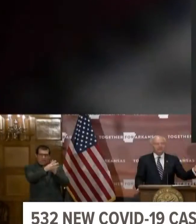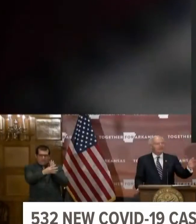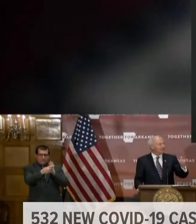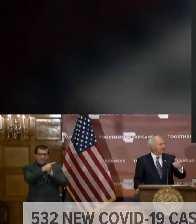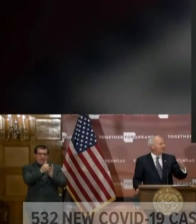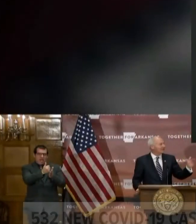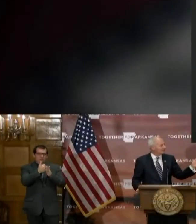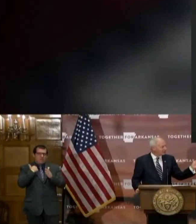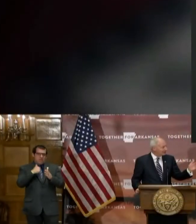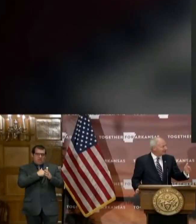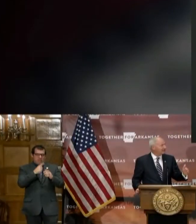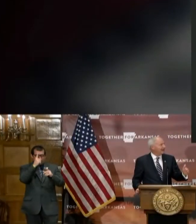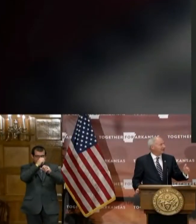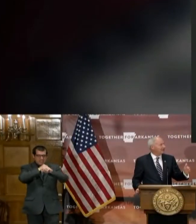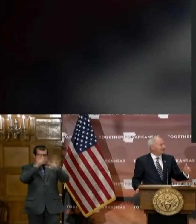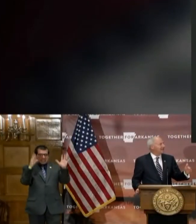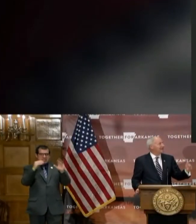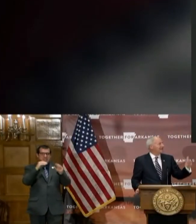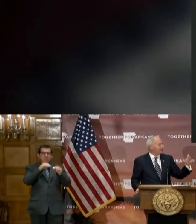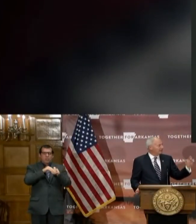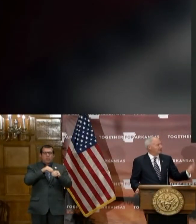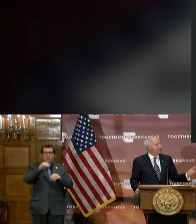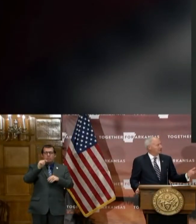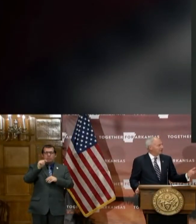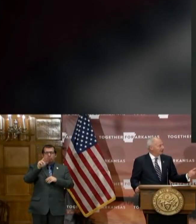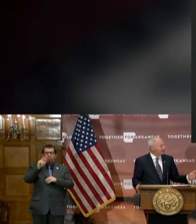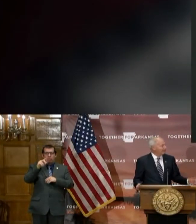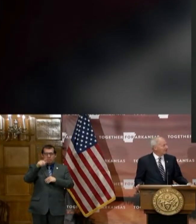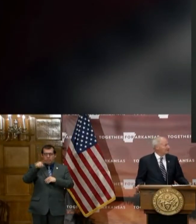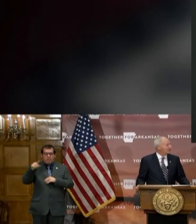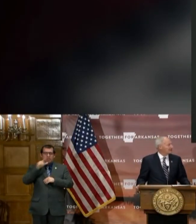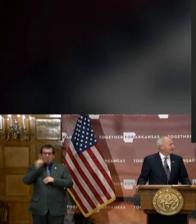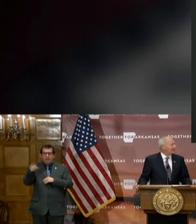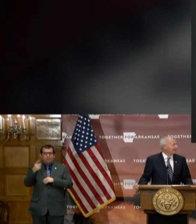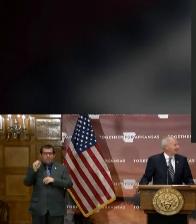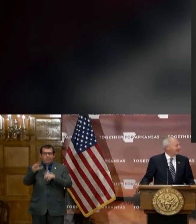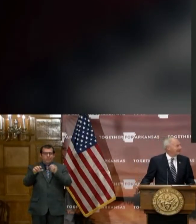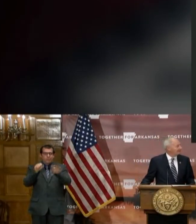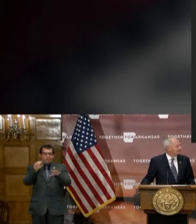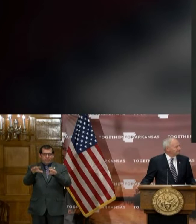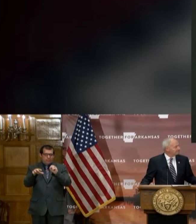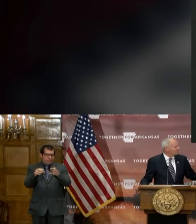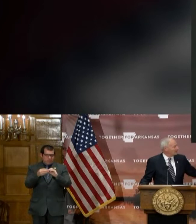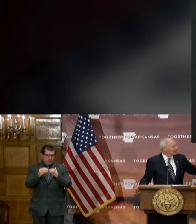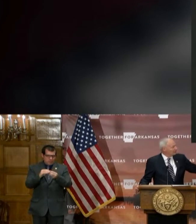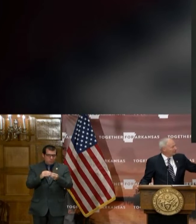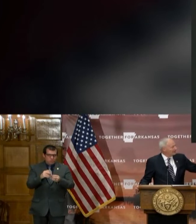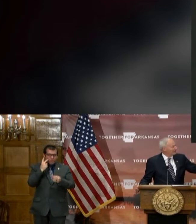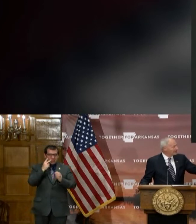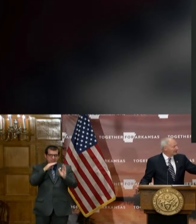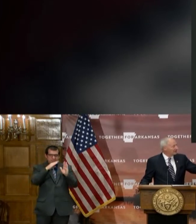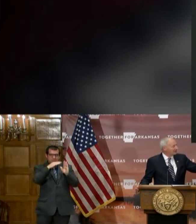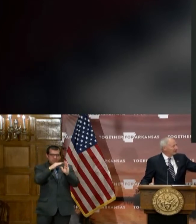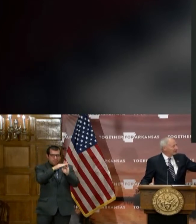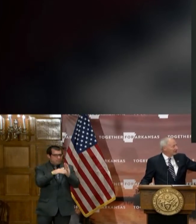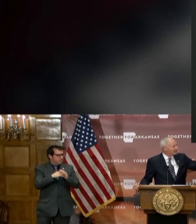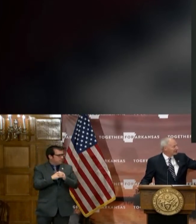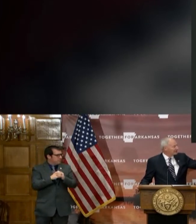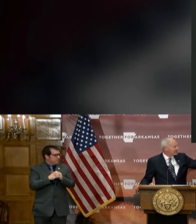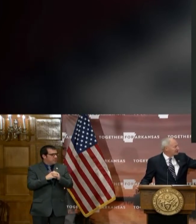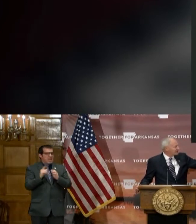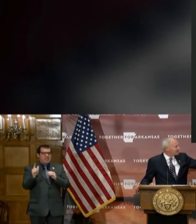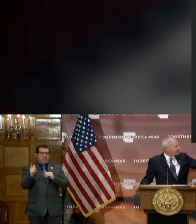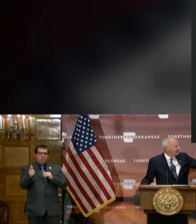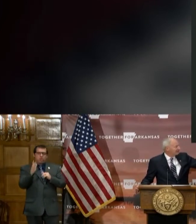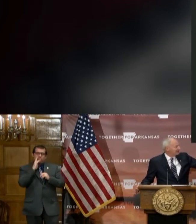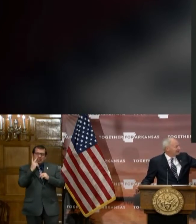because we get to see it in a trend fashion rather than just raw numbers, and you'll be able to see later on that